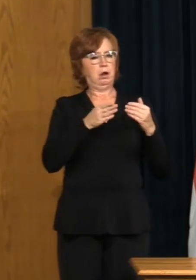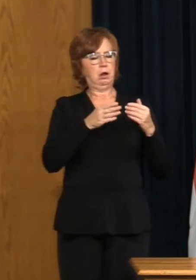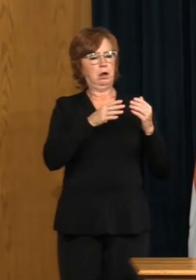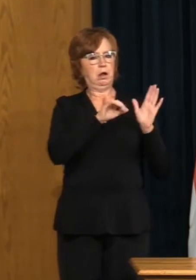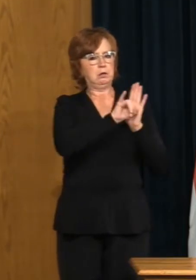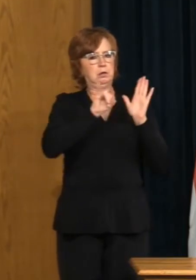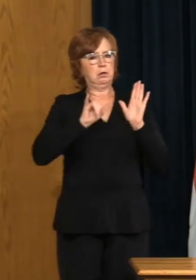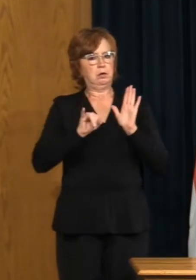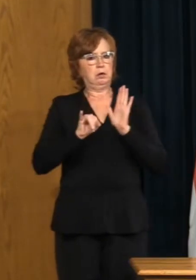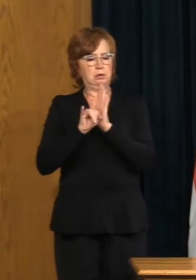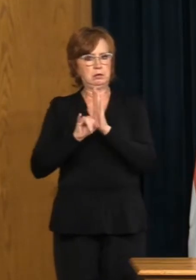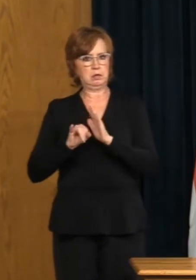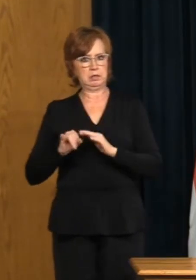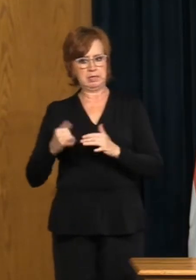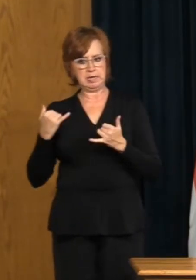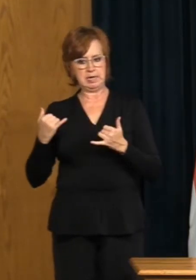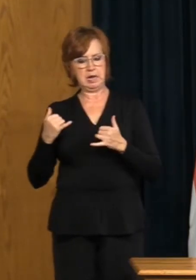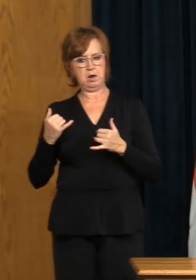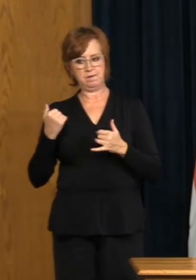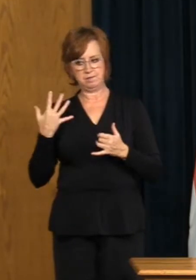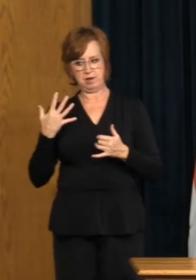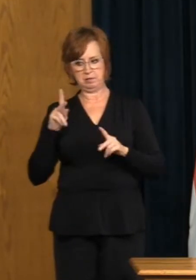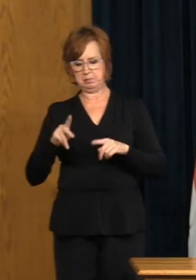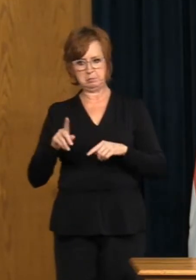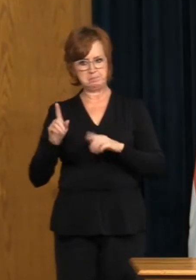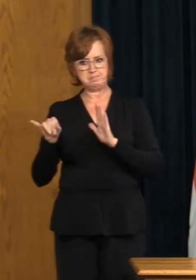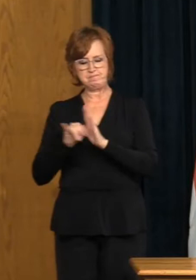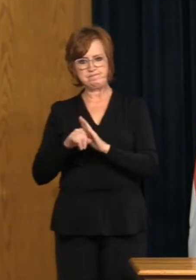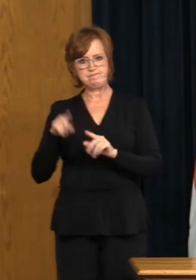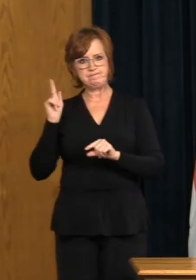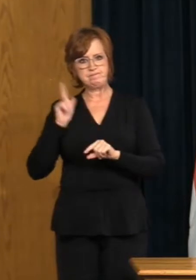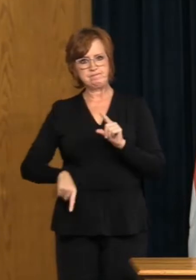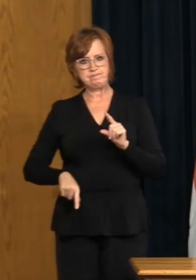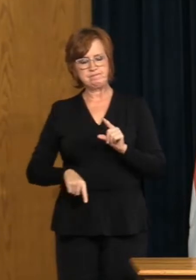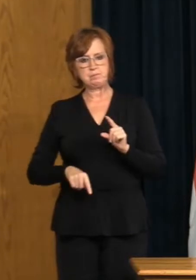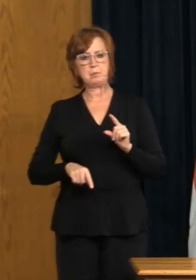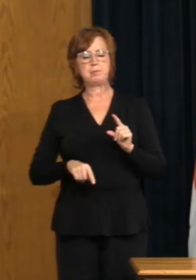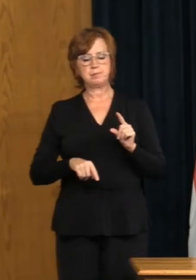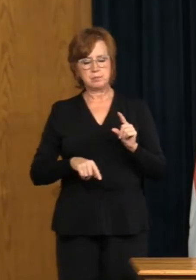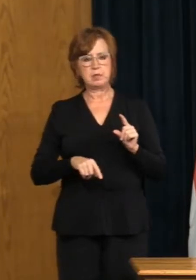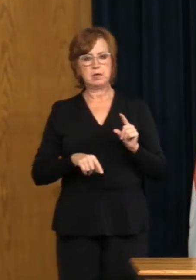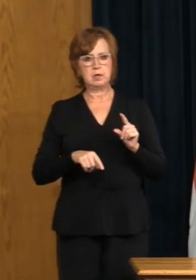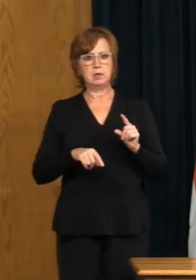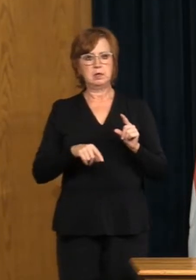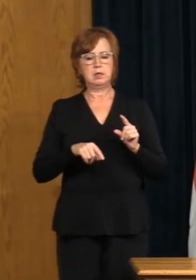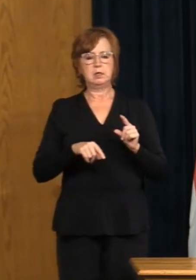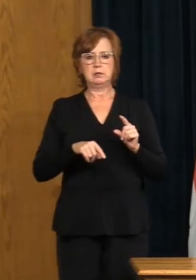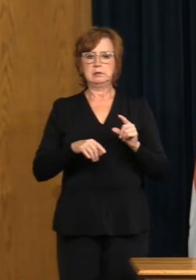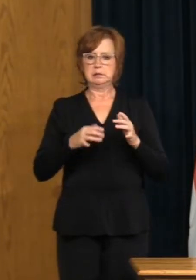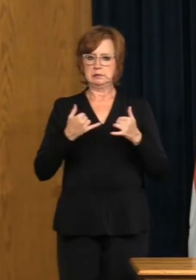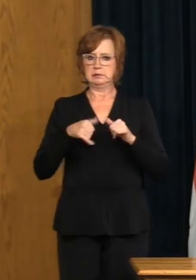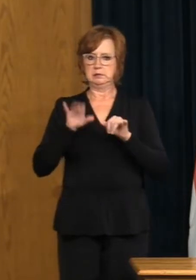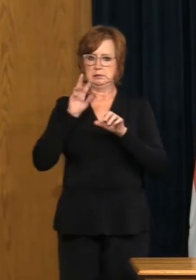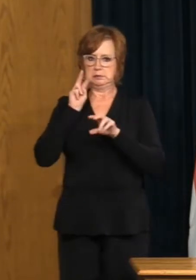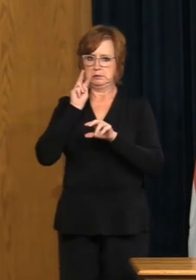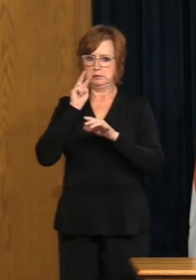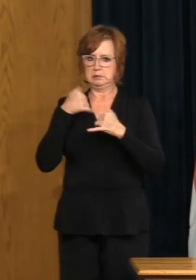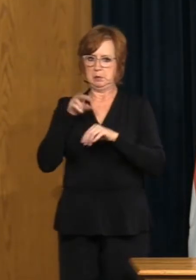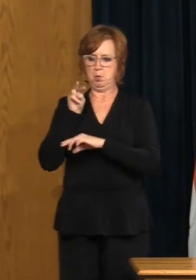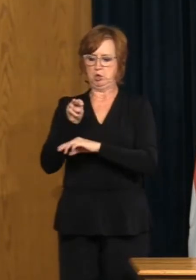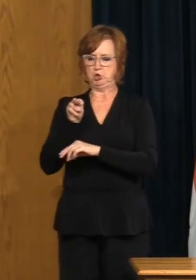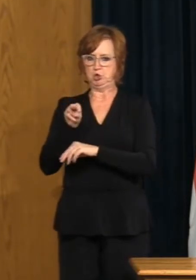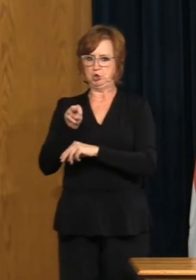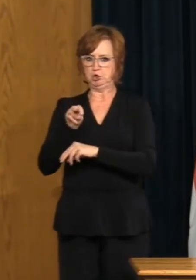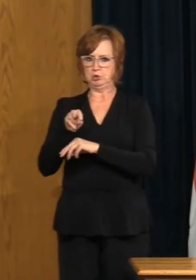there. But we absolutely need to see how many cases continue to have no known source of exposure. But again, if you